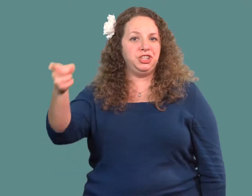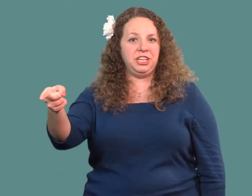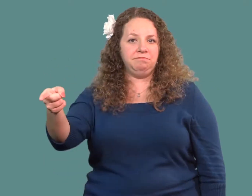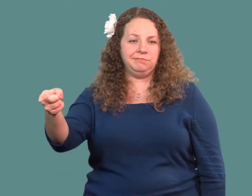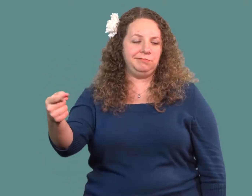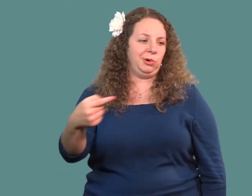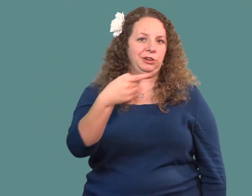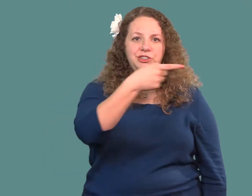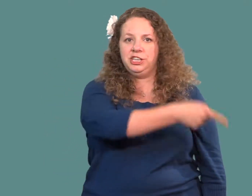She or she.